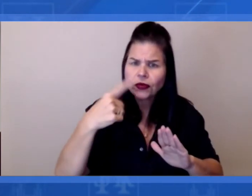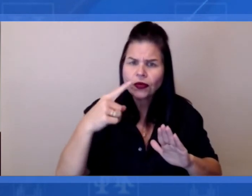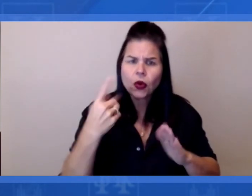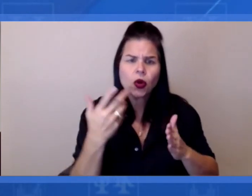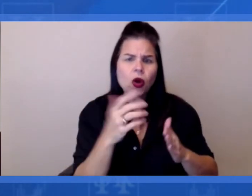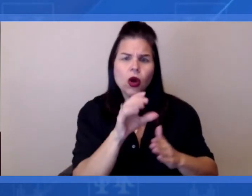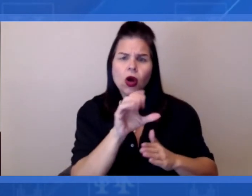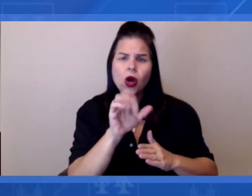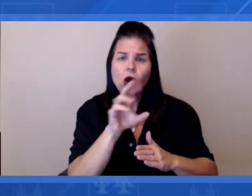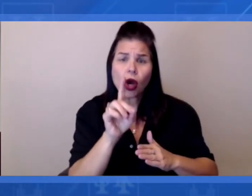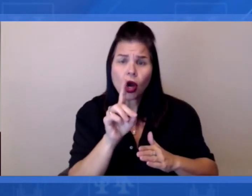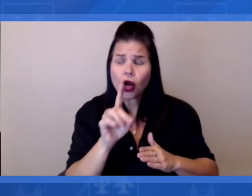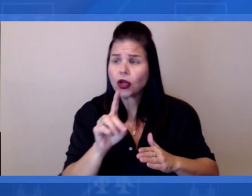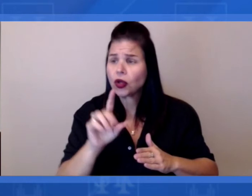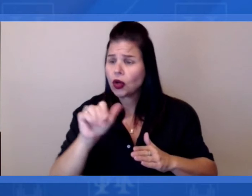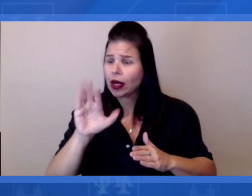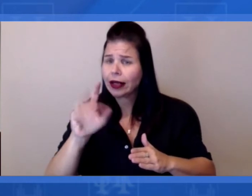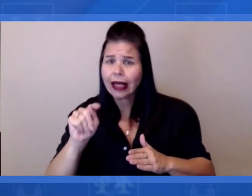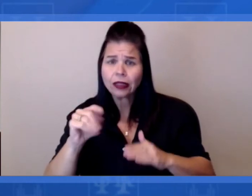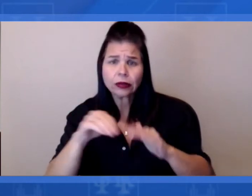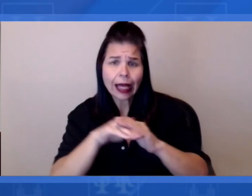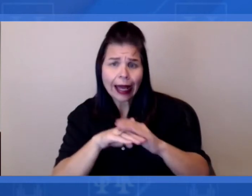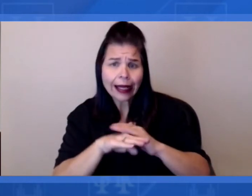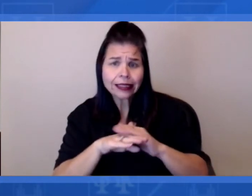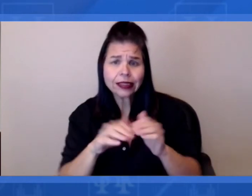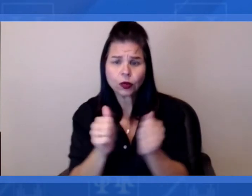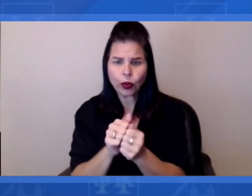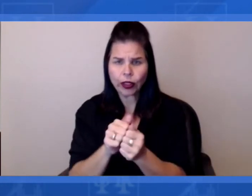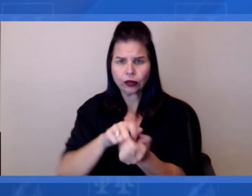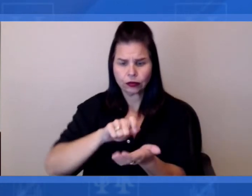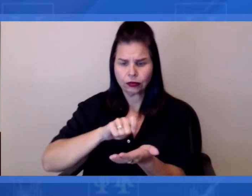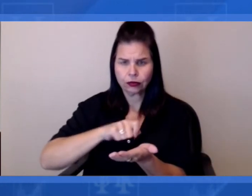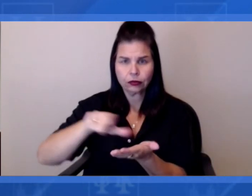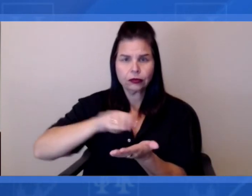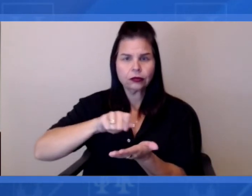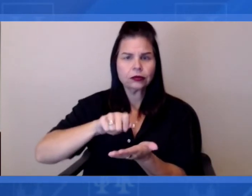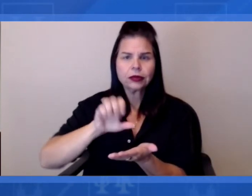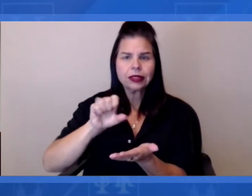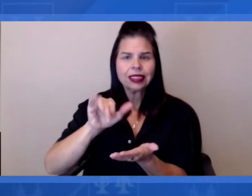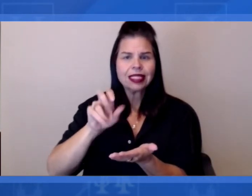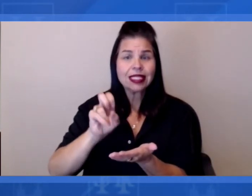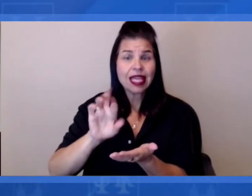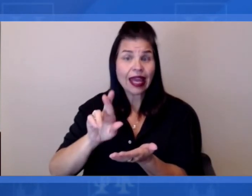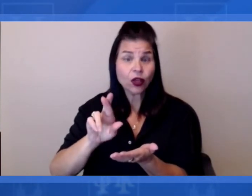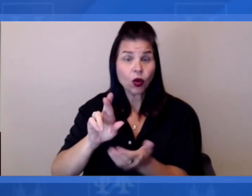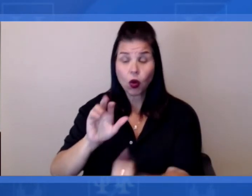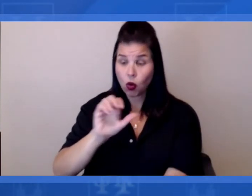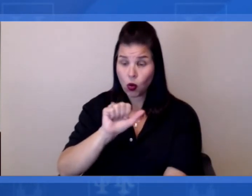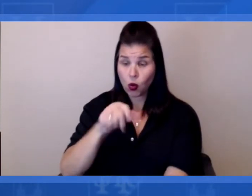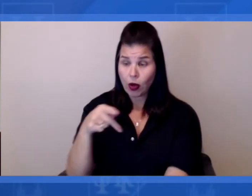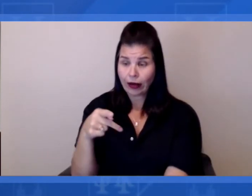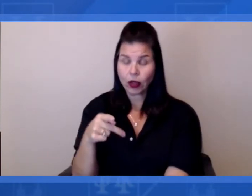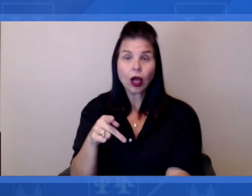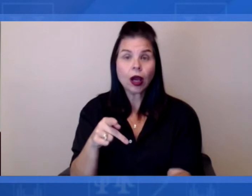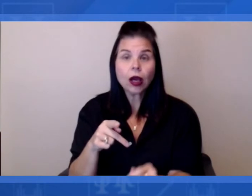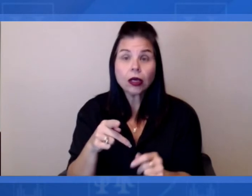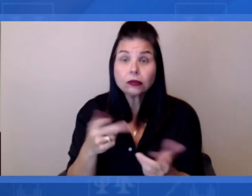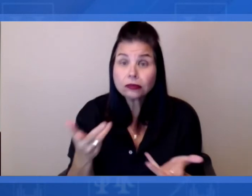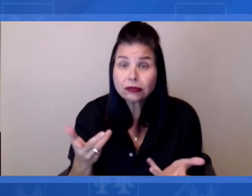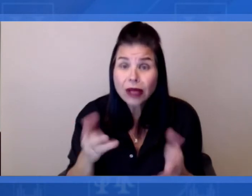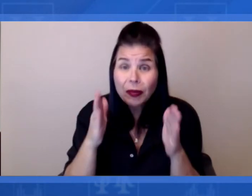account you can access with a scanner or mobile app. As someone with low vision,